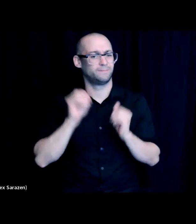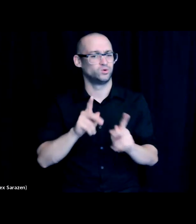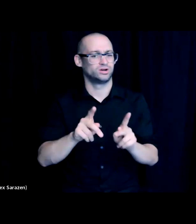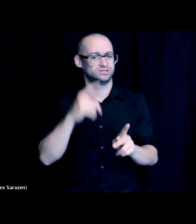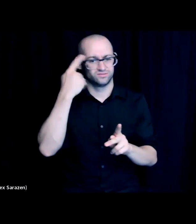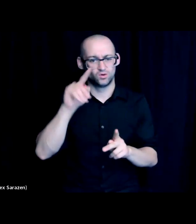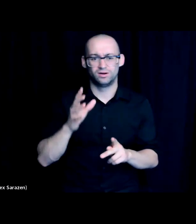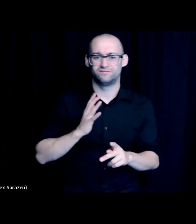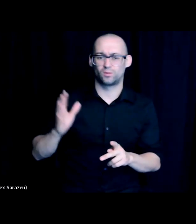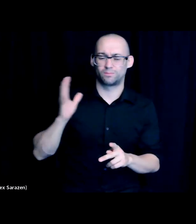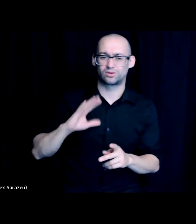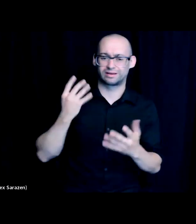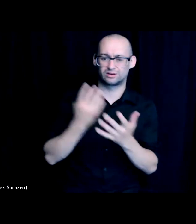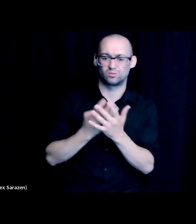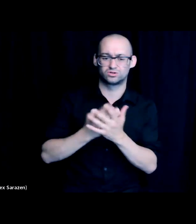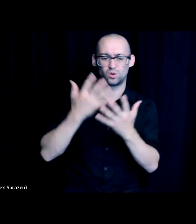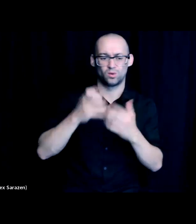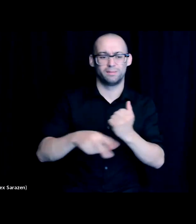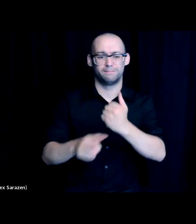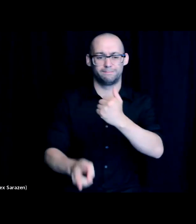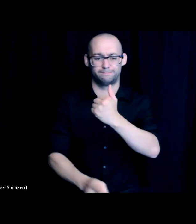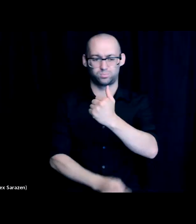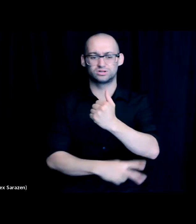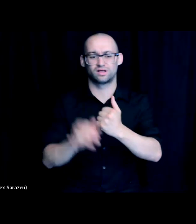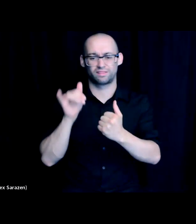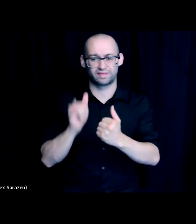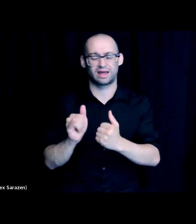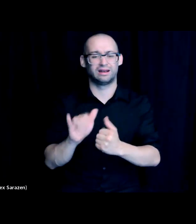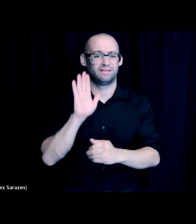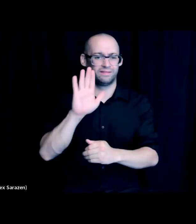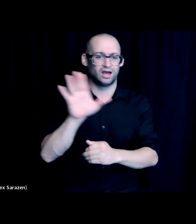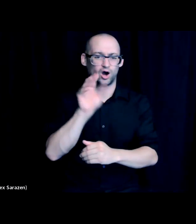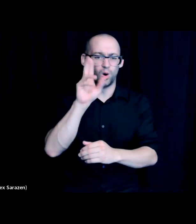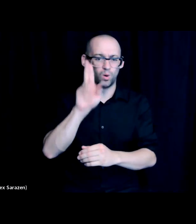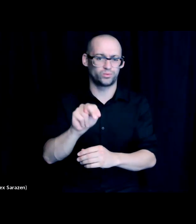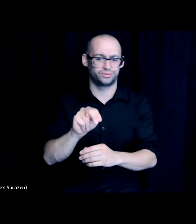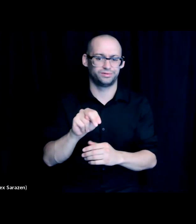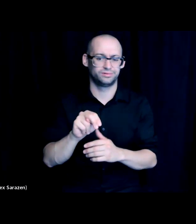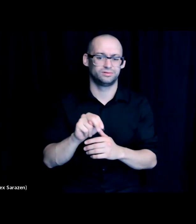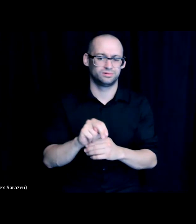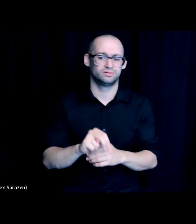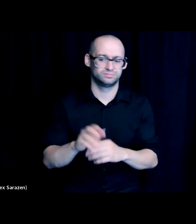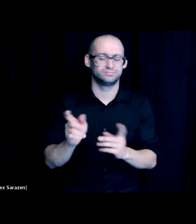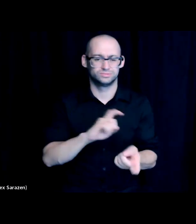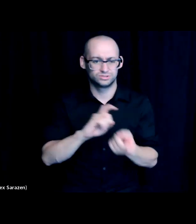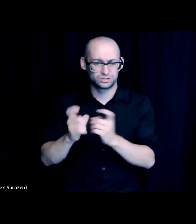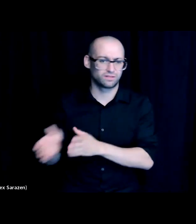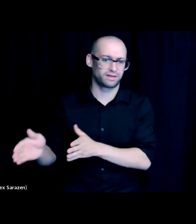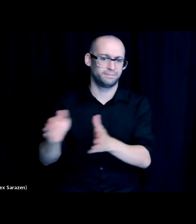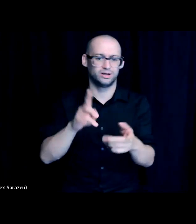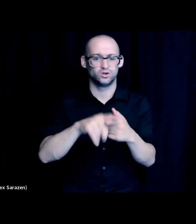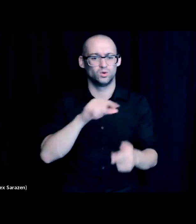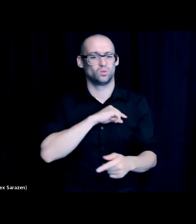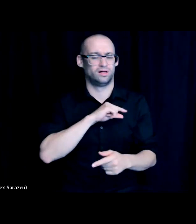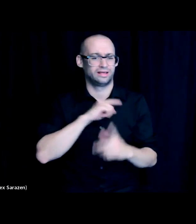incarcerated so that we could help them bridge their own digital gaps as soon as possible and segue them into quality livable wage